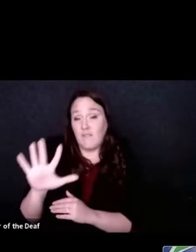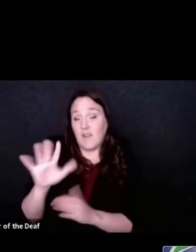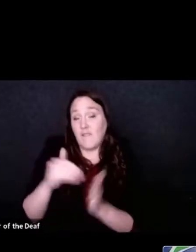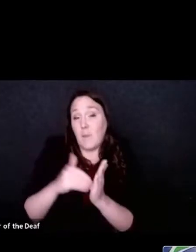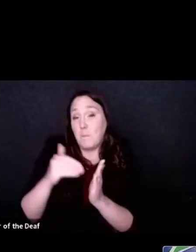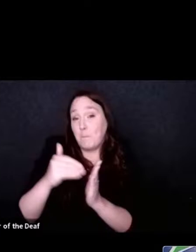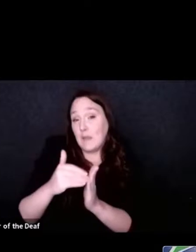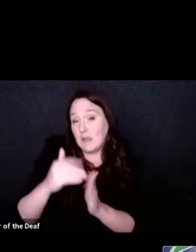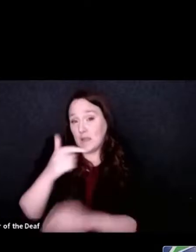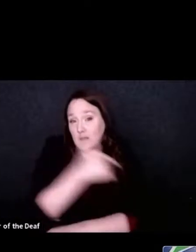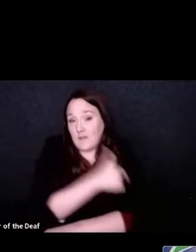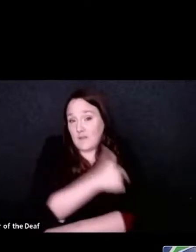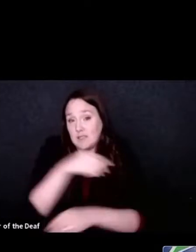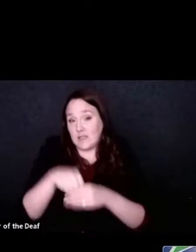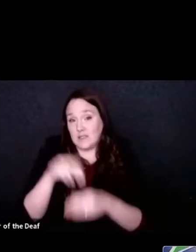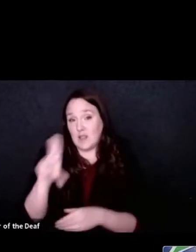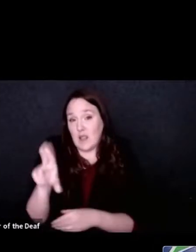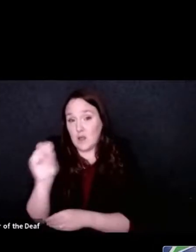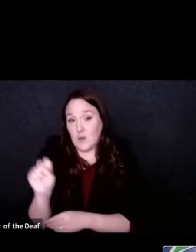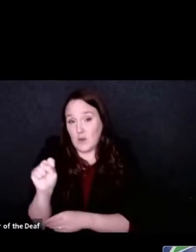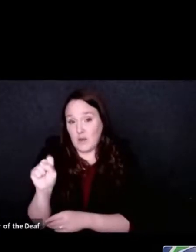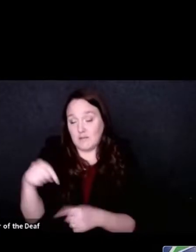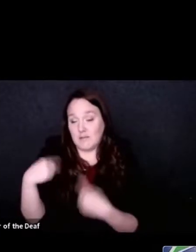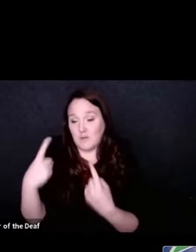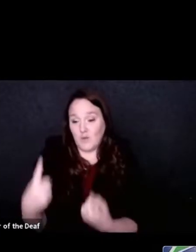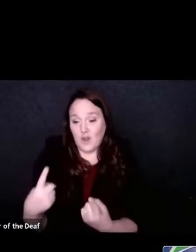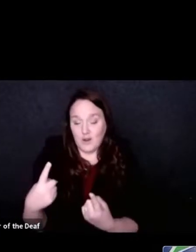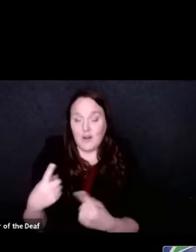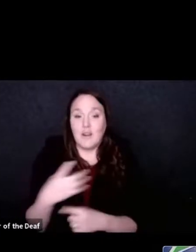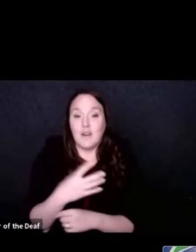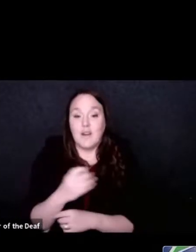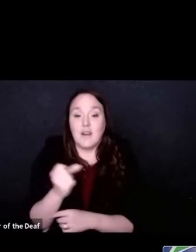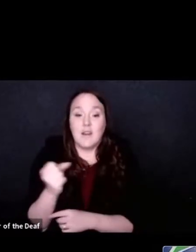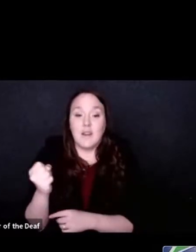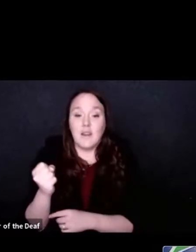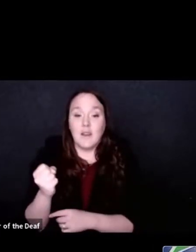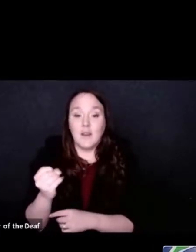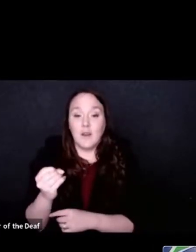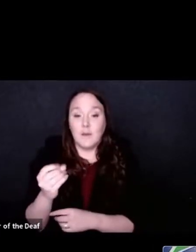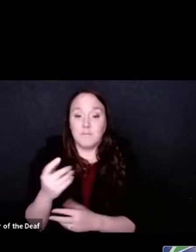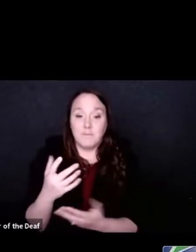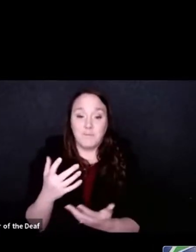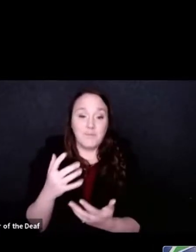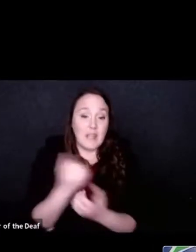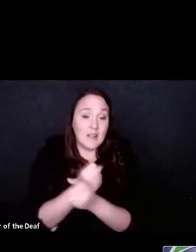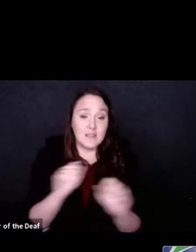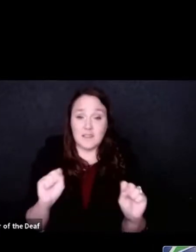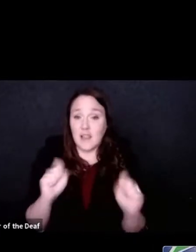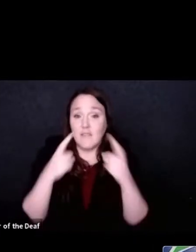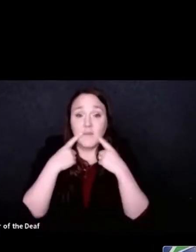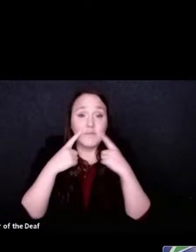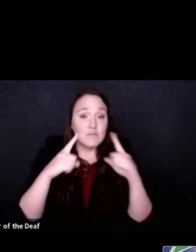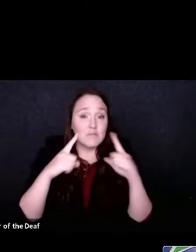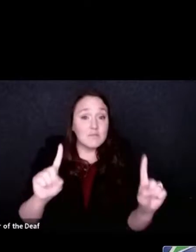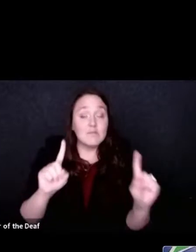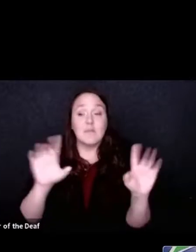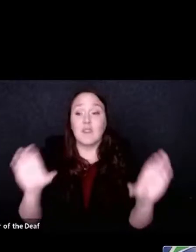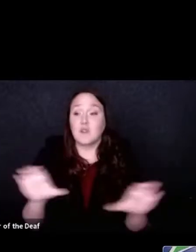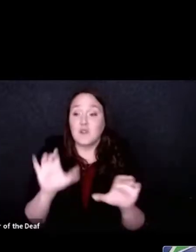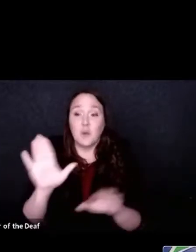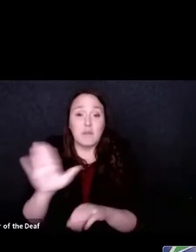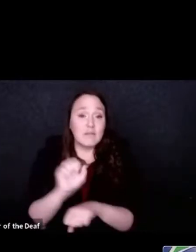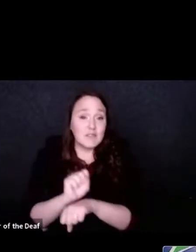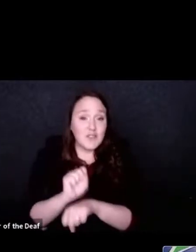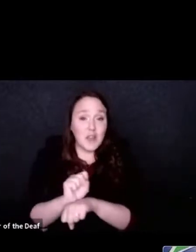vaccines in the United States thus far. And it's safe, it's effective, and it's doing its job. And we